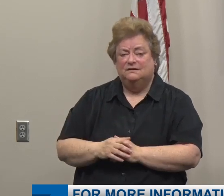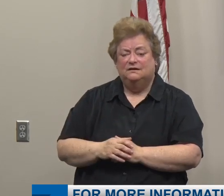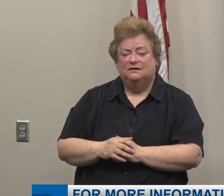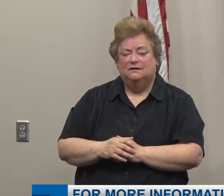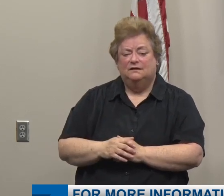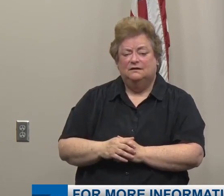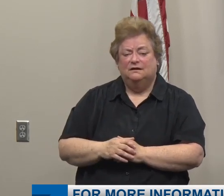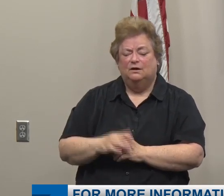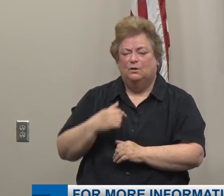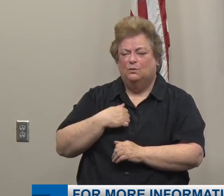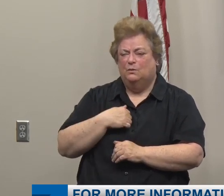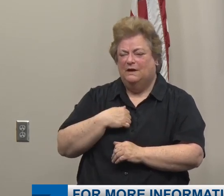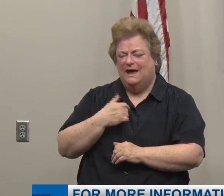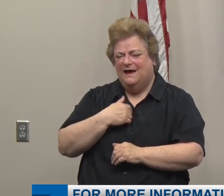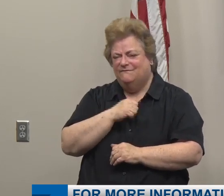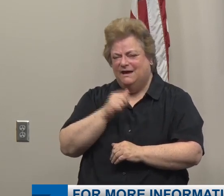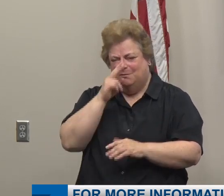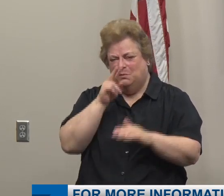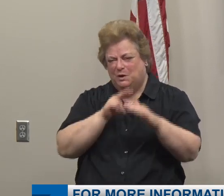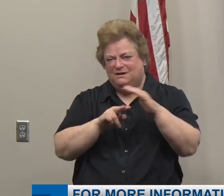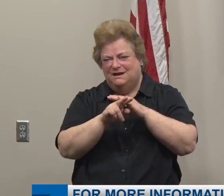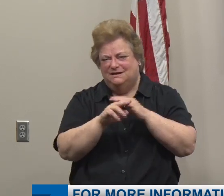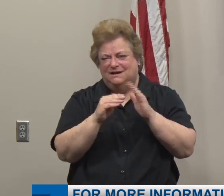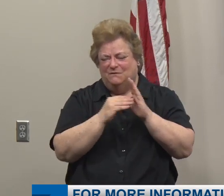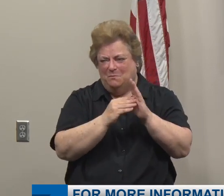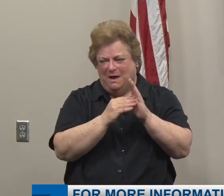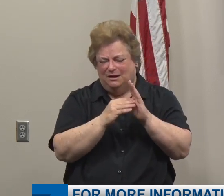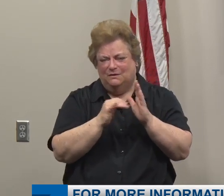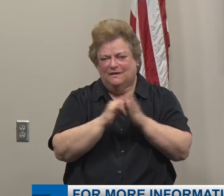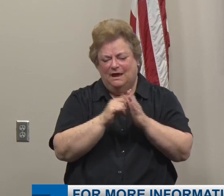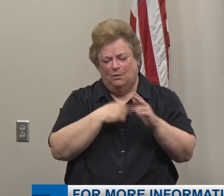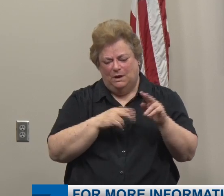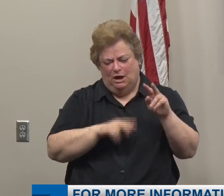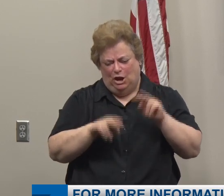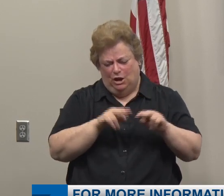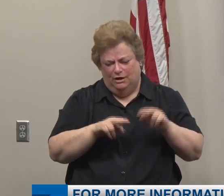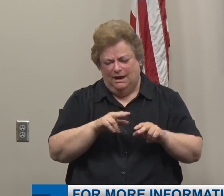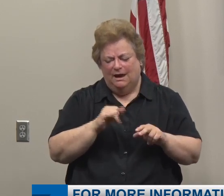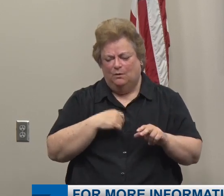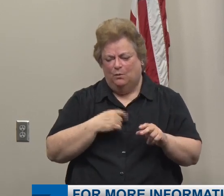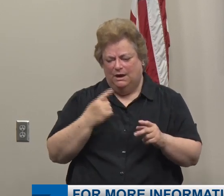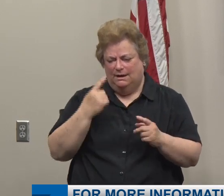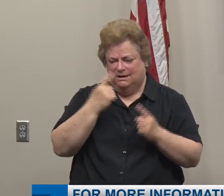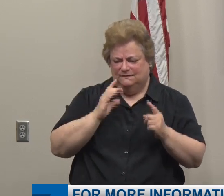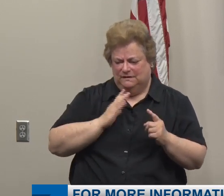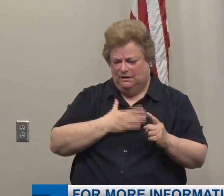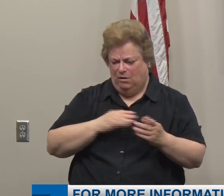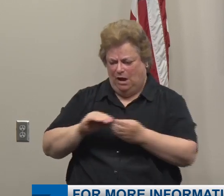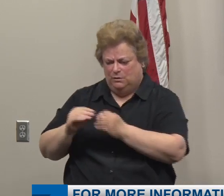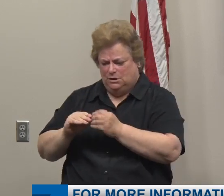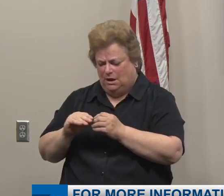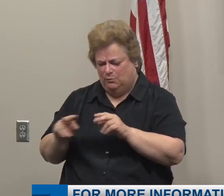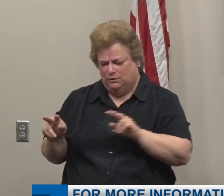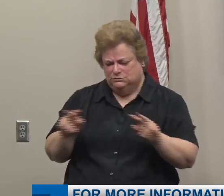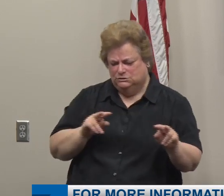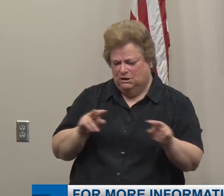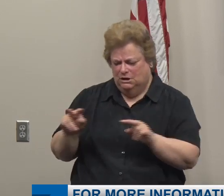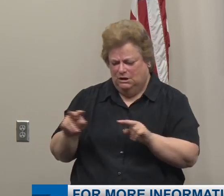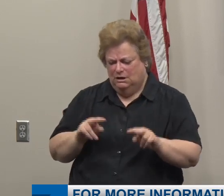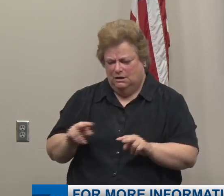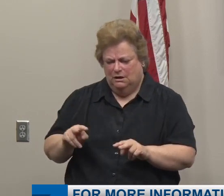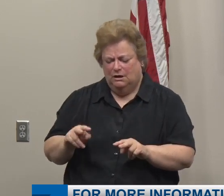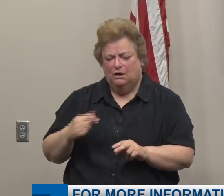there's a predictive model that we will look at Riley and we consider all these numbers and work through those